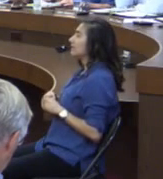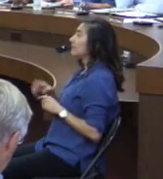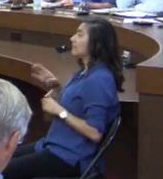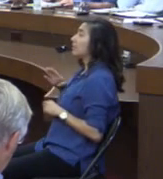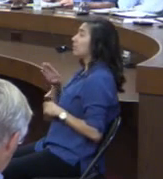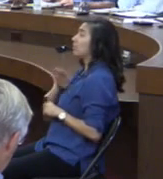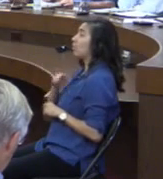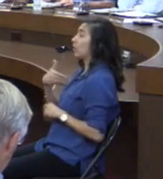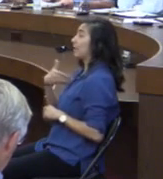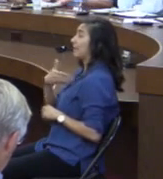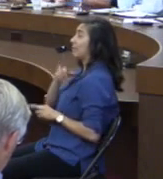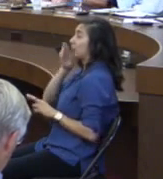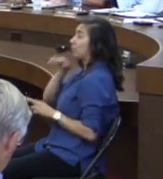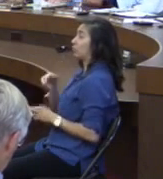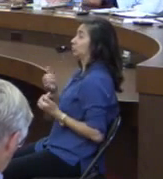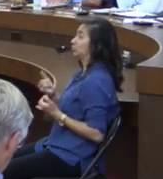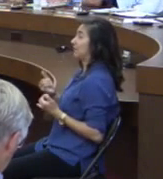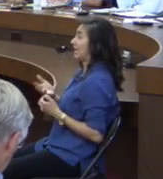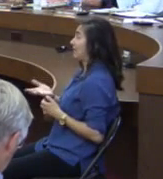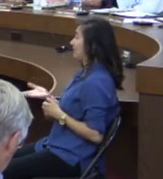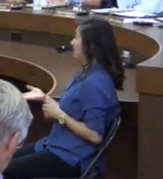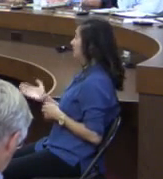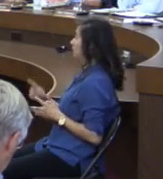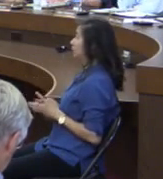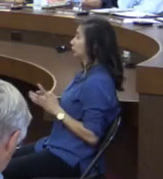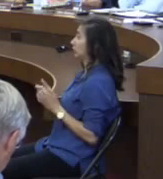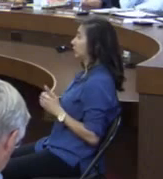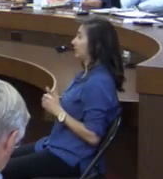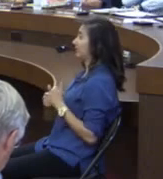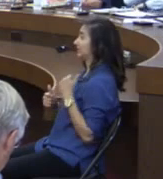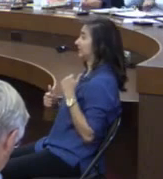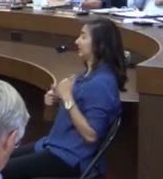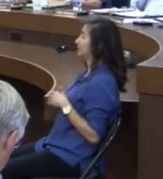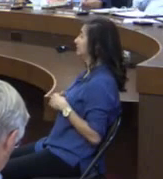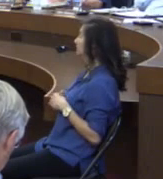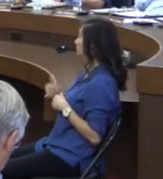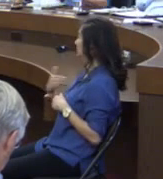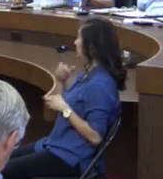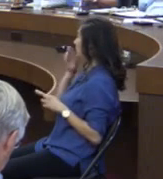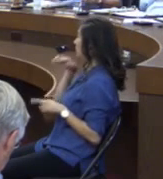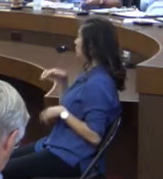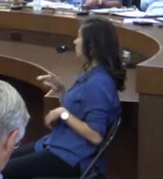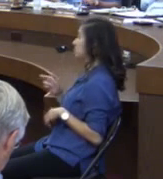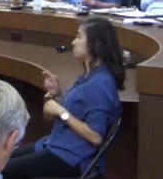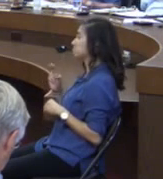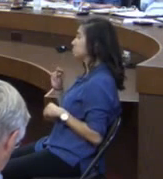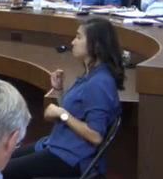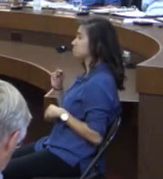Board member reports today. Let's start at the far end, see if anybody has anything today.